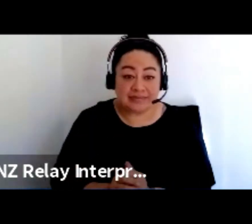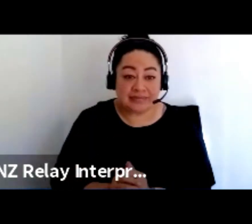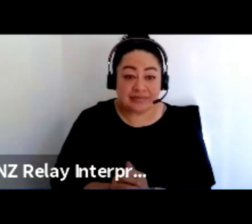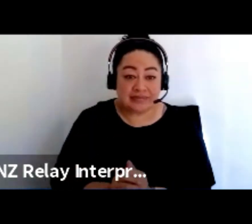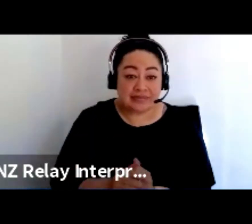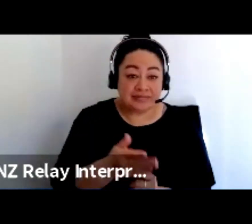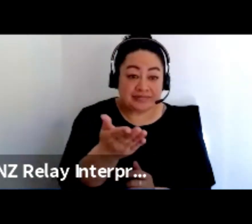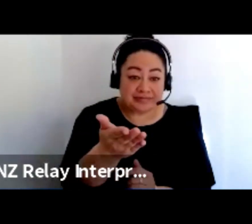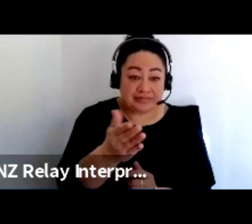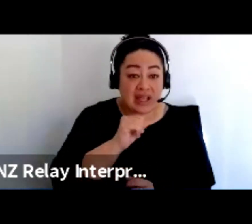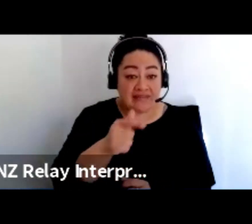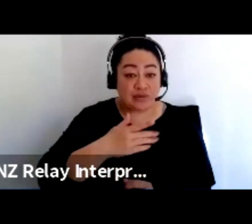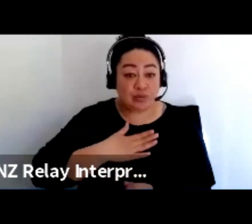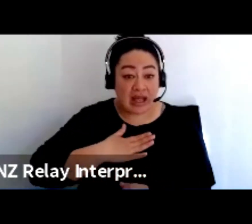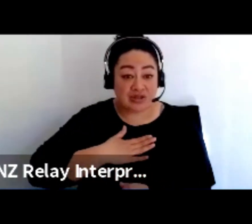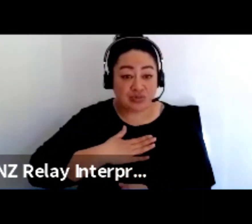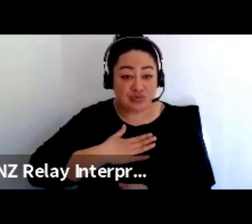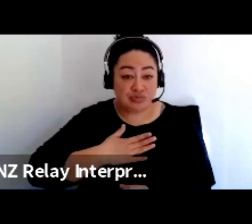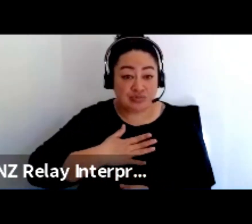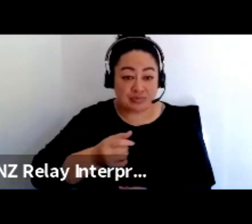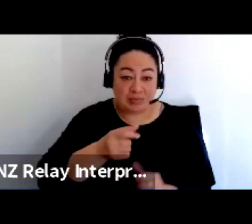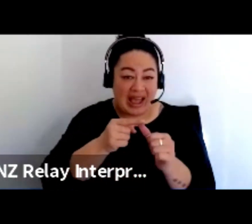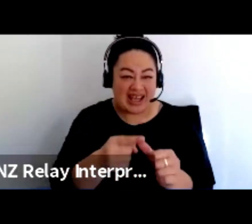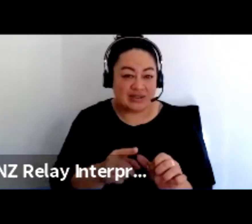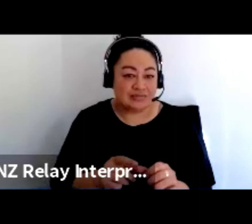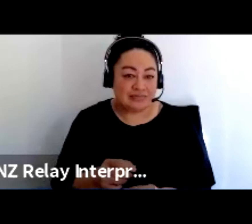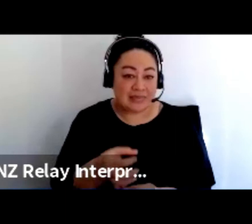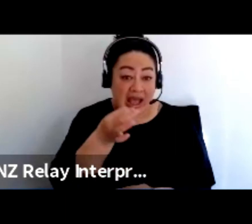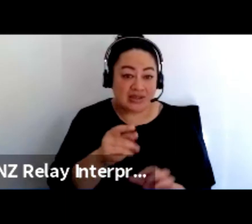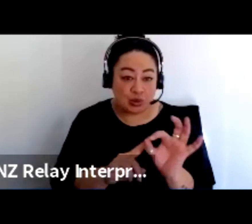if you'd like to ask your question.